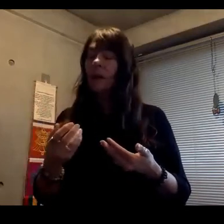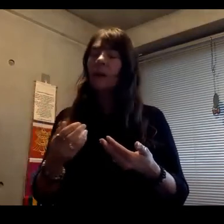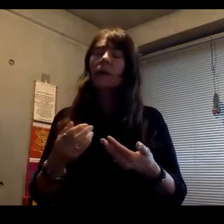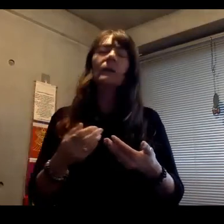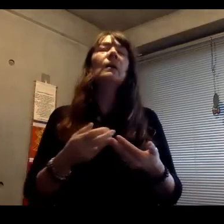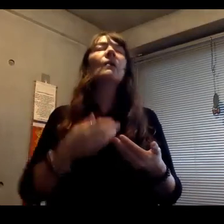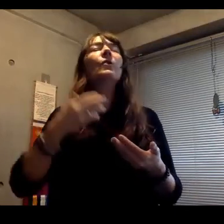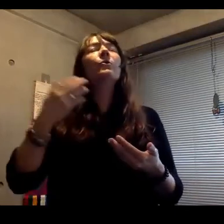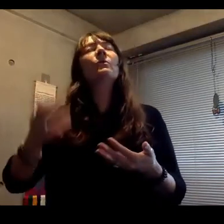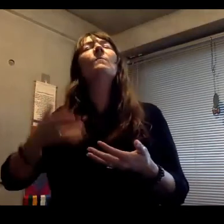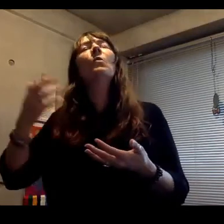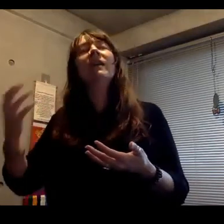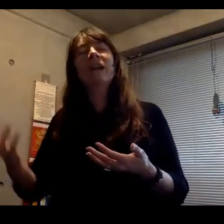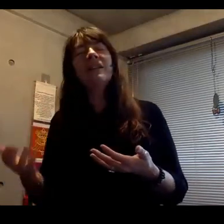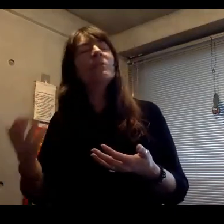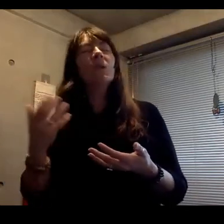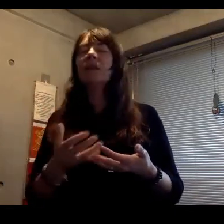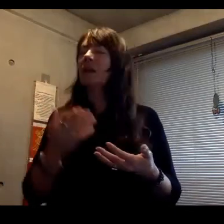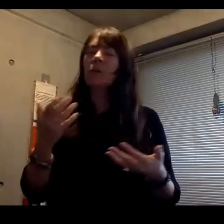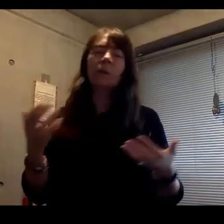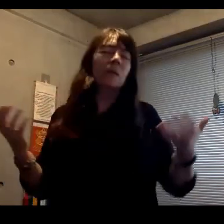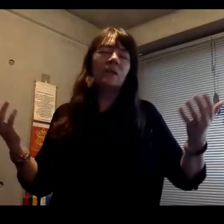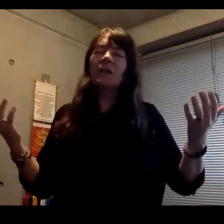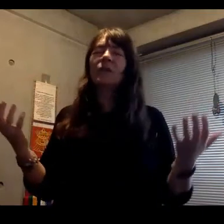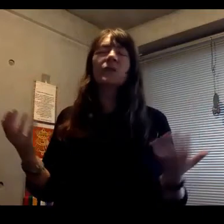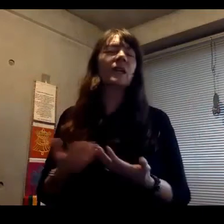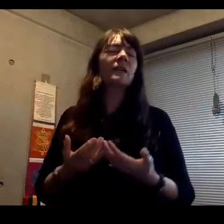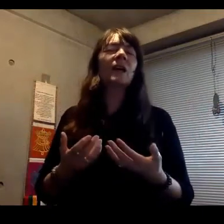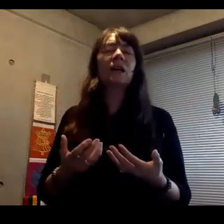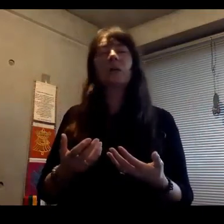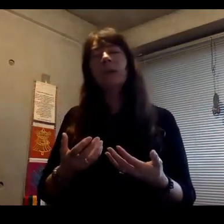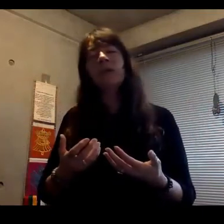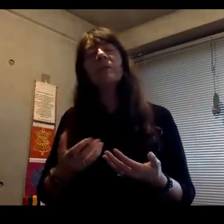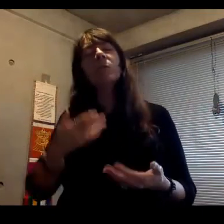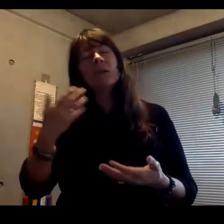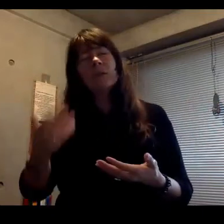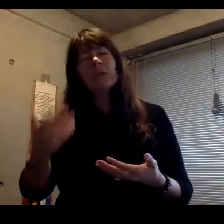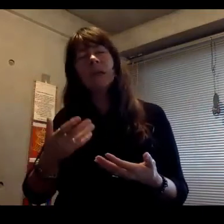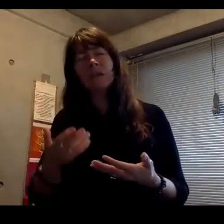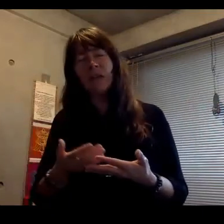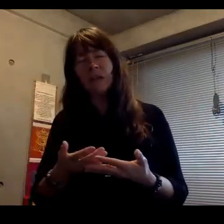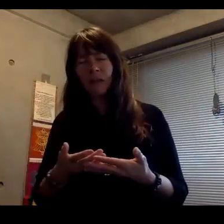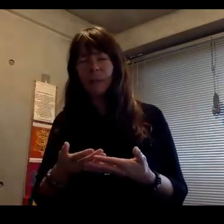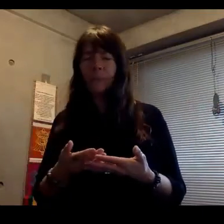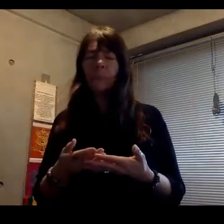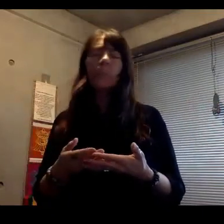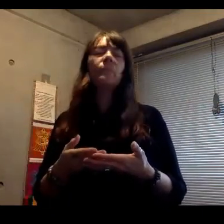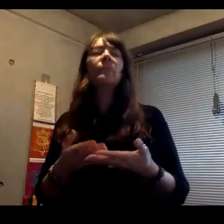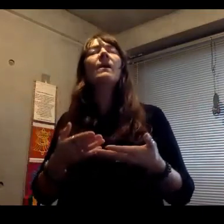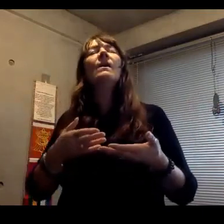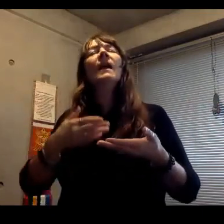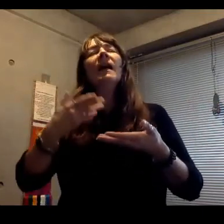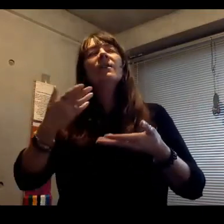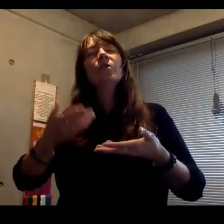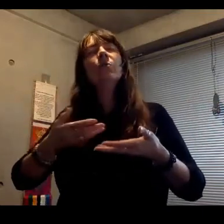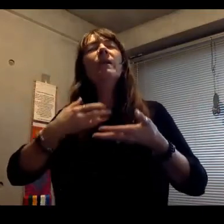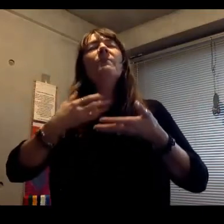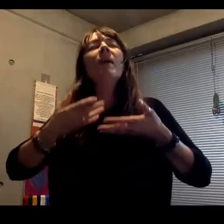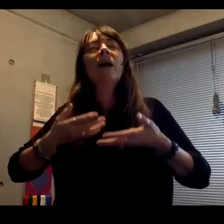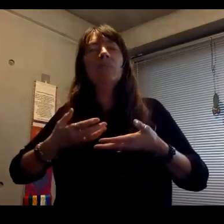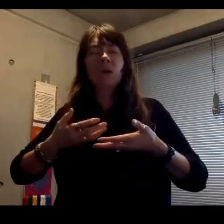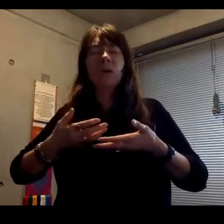will, those who are more enlightened would agree with this and understand exactly what is being said here. As